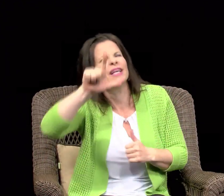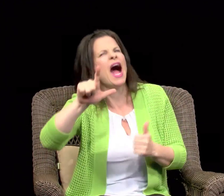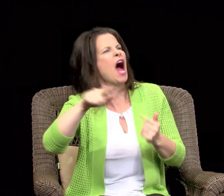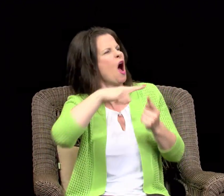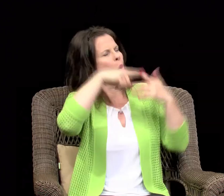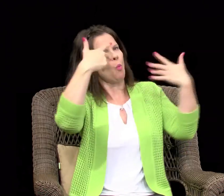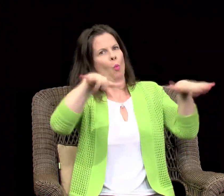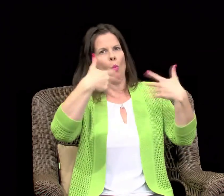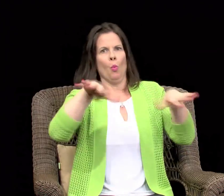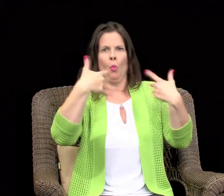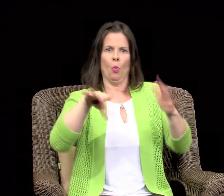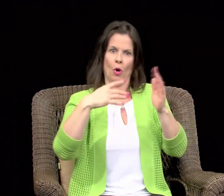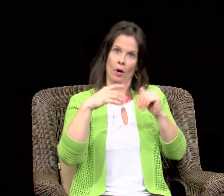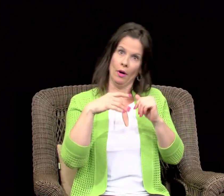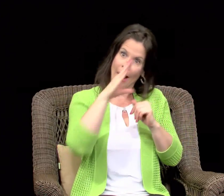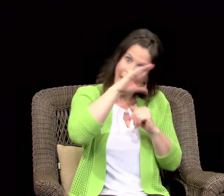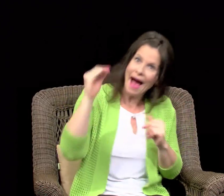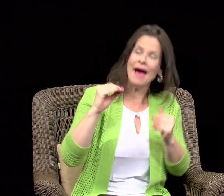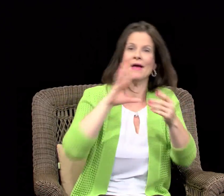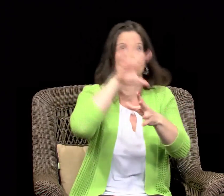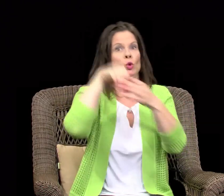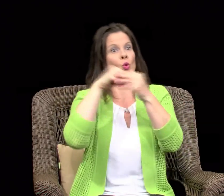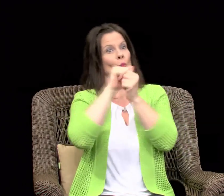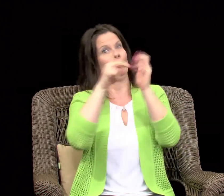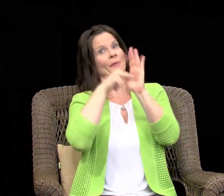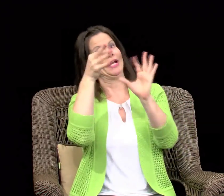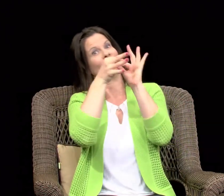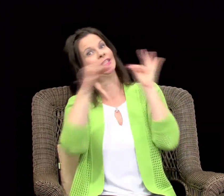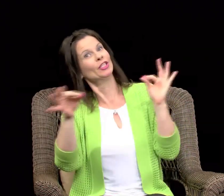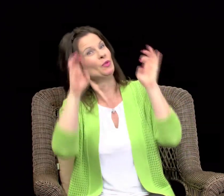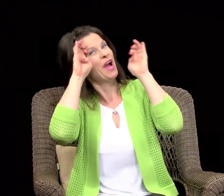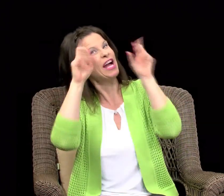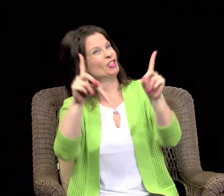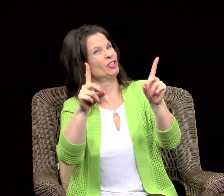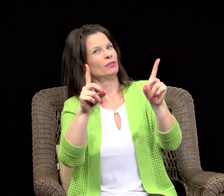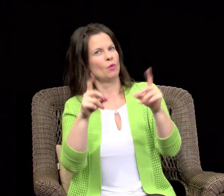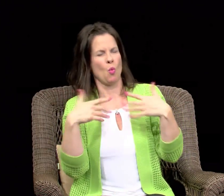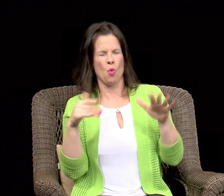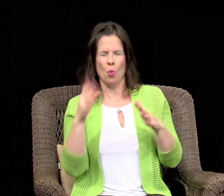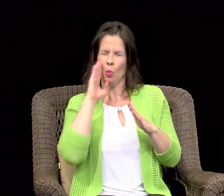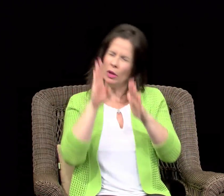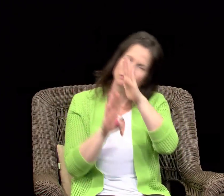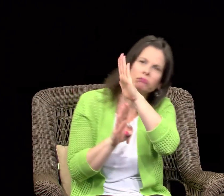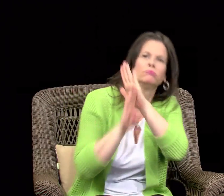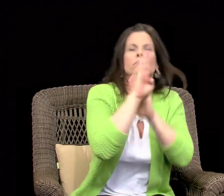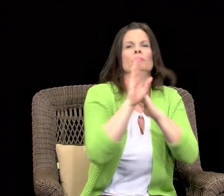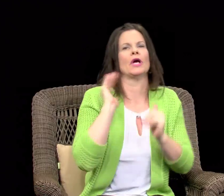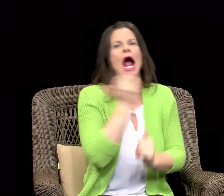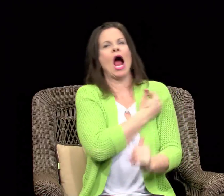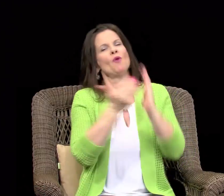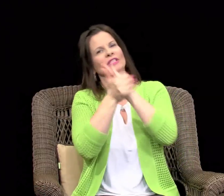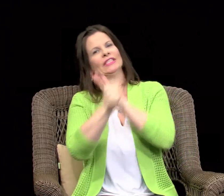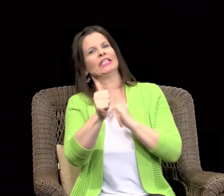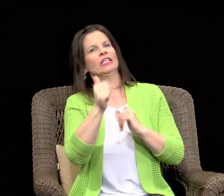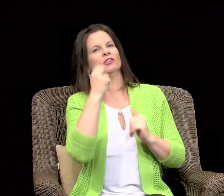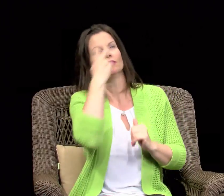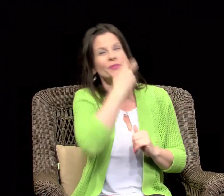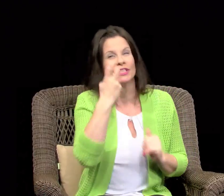English. It was really a lot. It should be a bilingual education. And